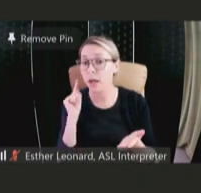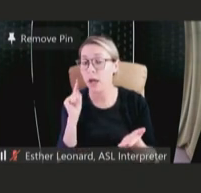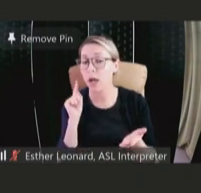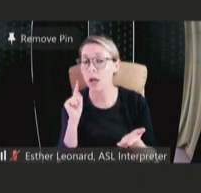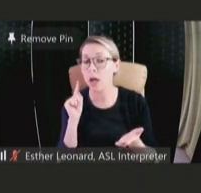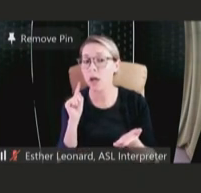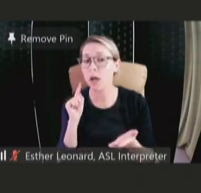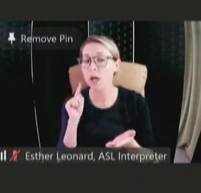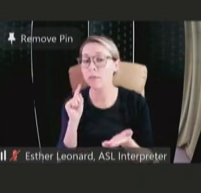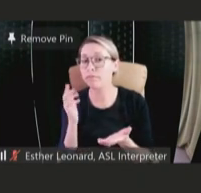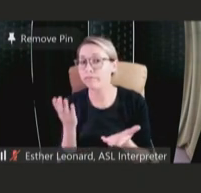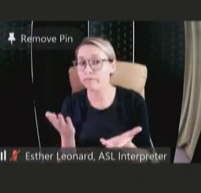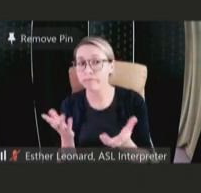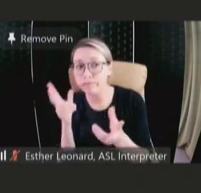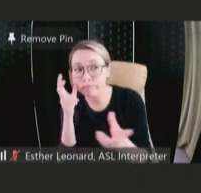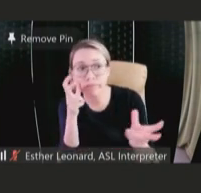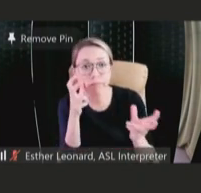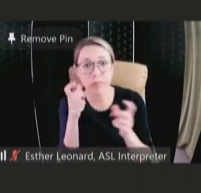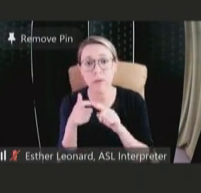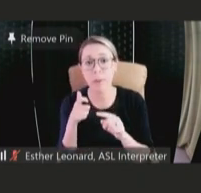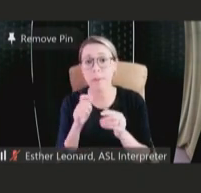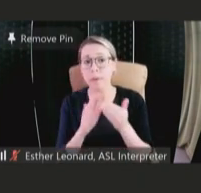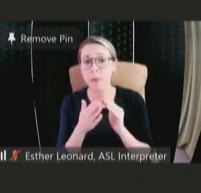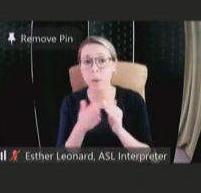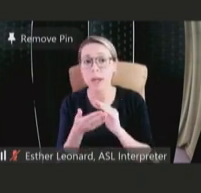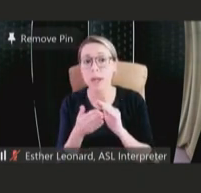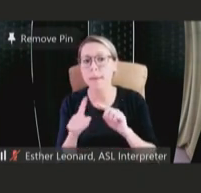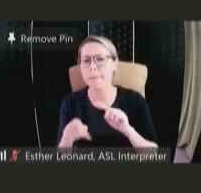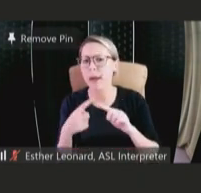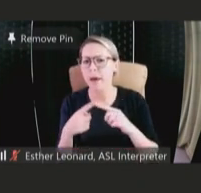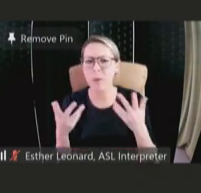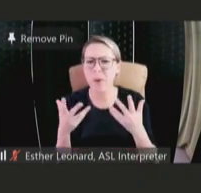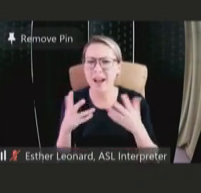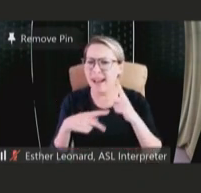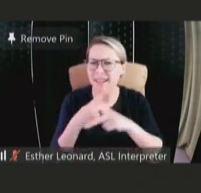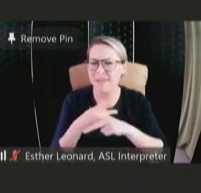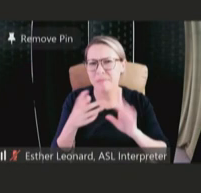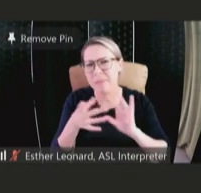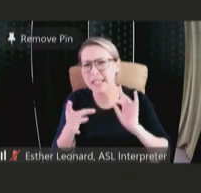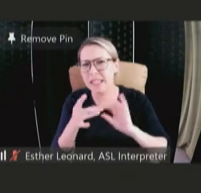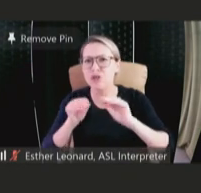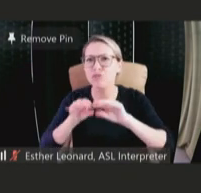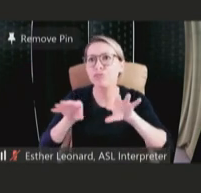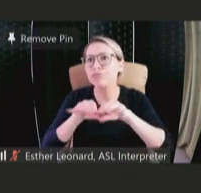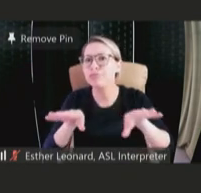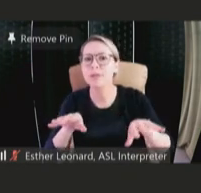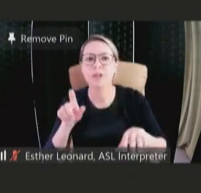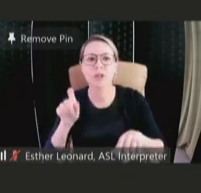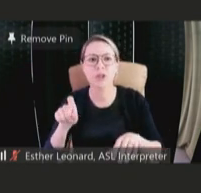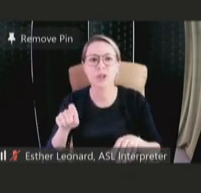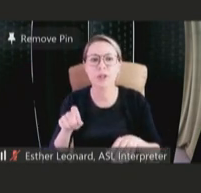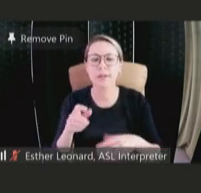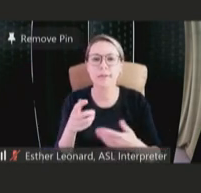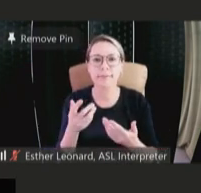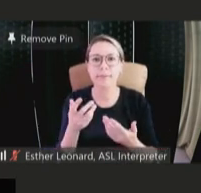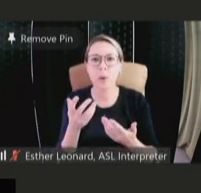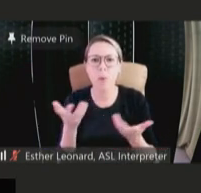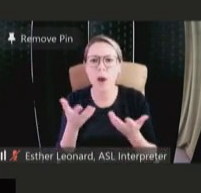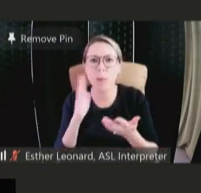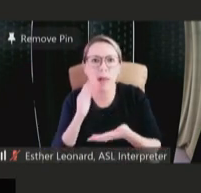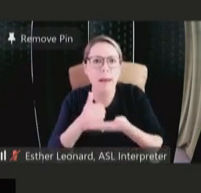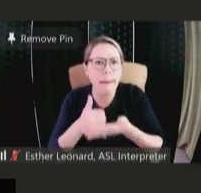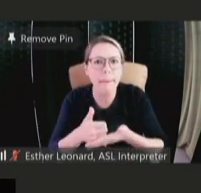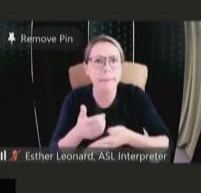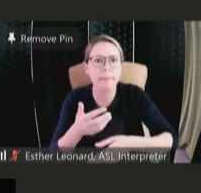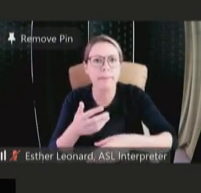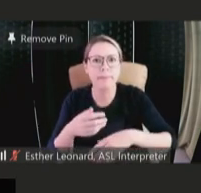of the community about what kinds of messaging is needed, is going to be productive and helpful, and things like that.